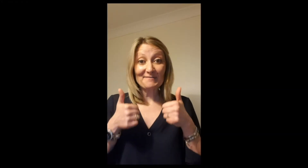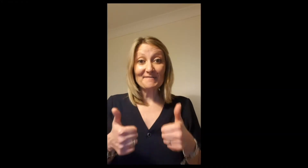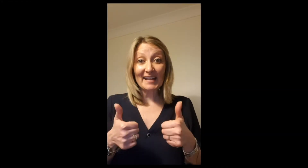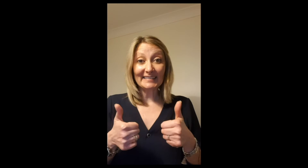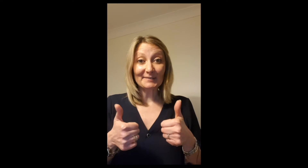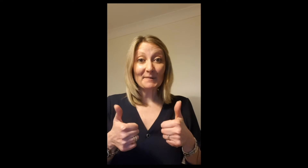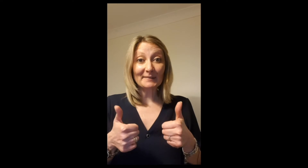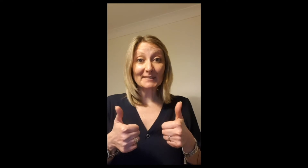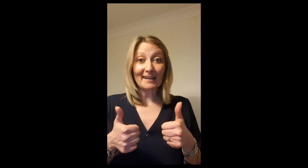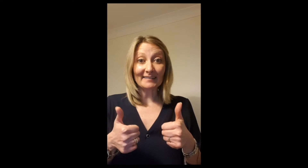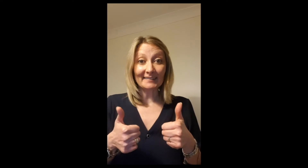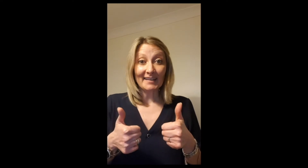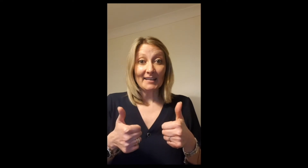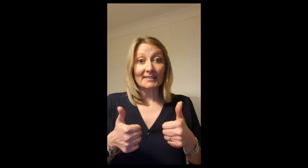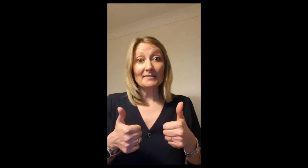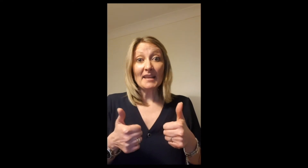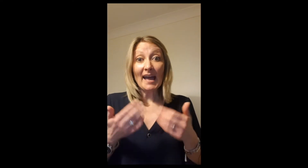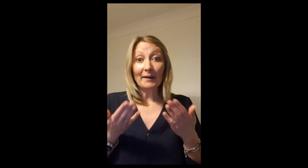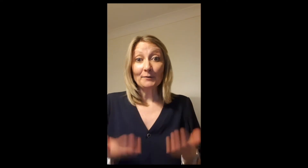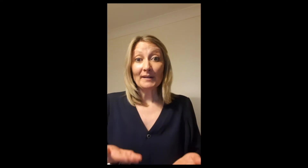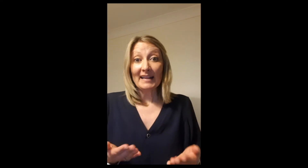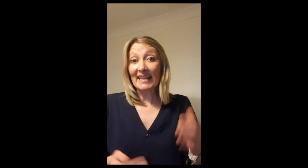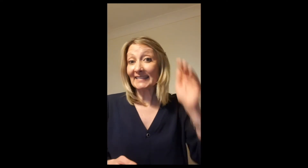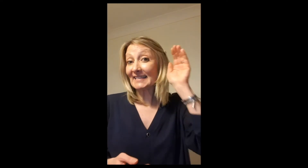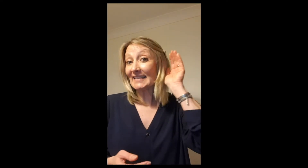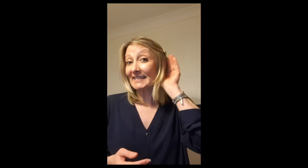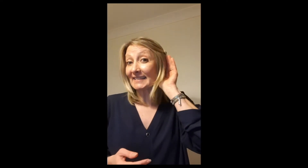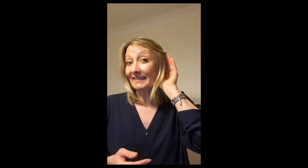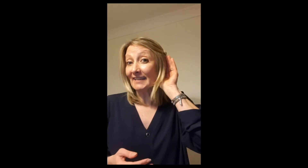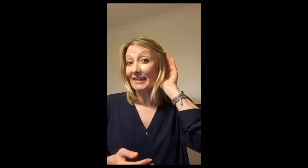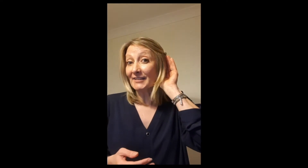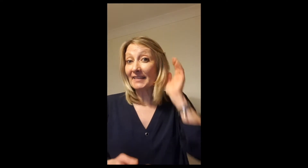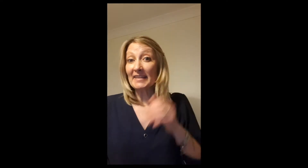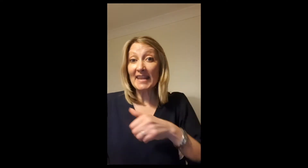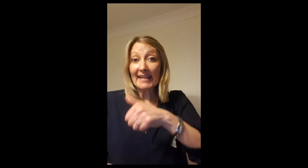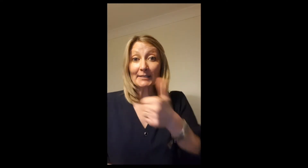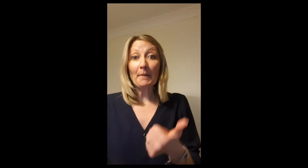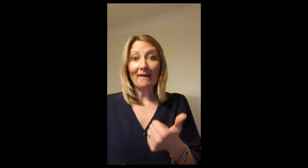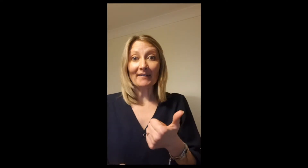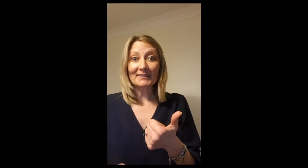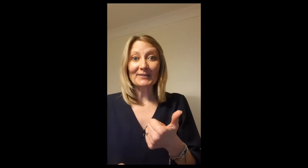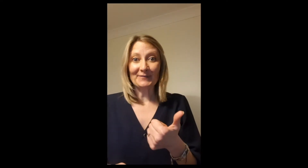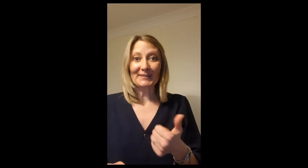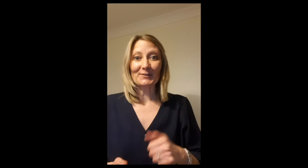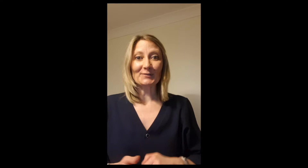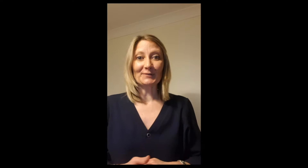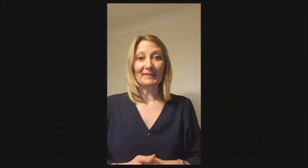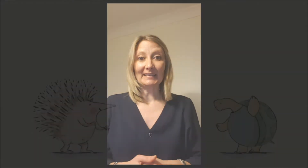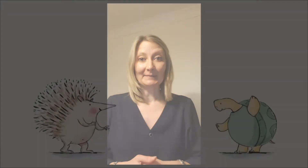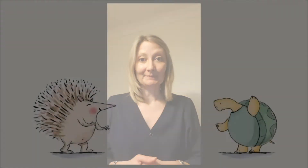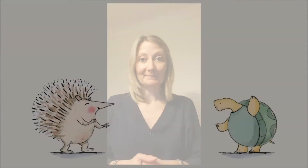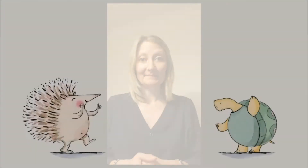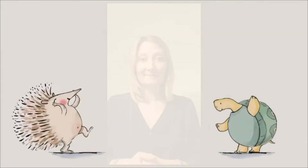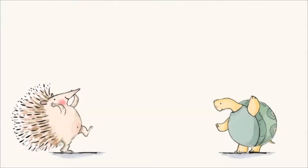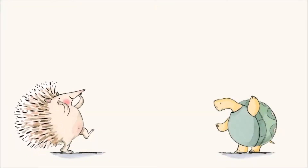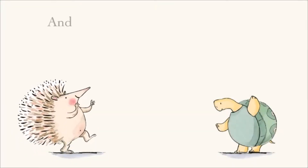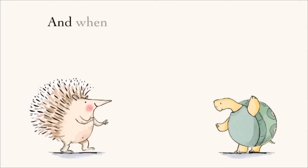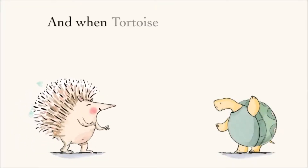That's great, well done. So now let's listen to the next part of this story.